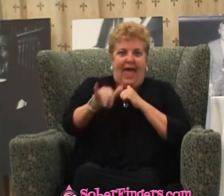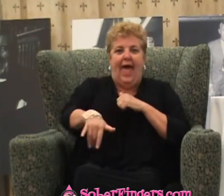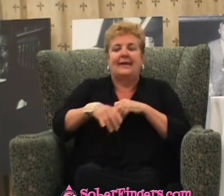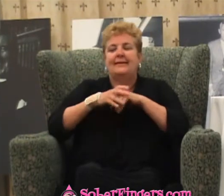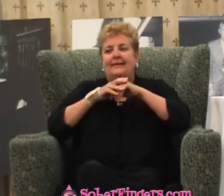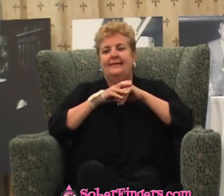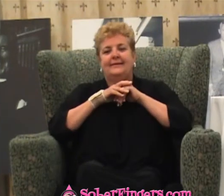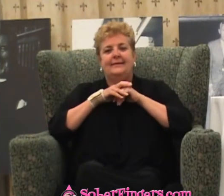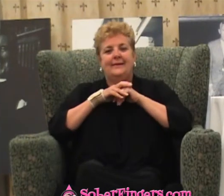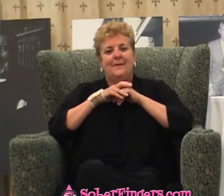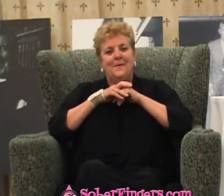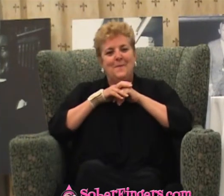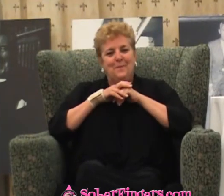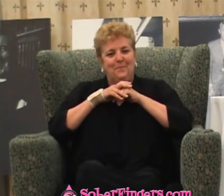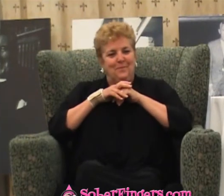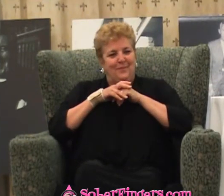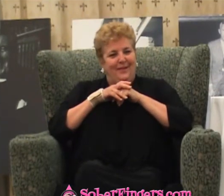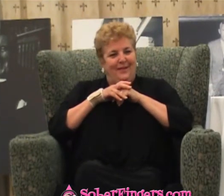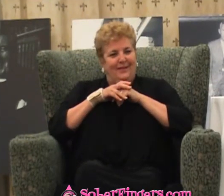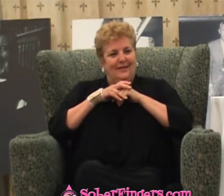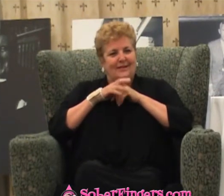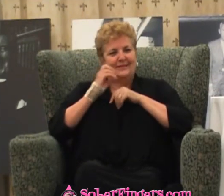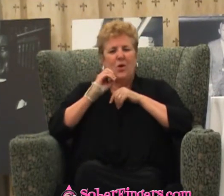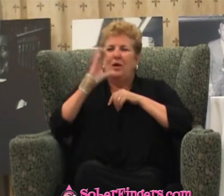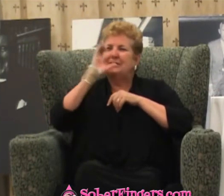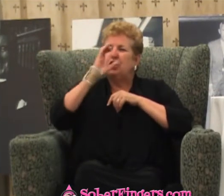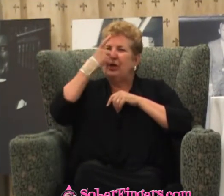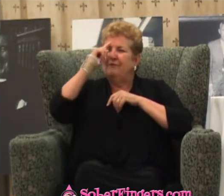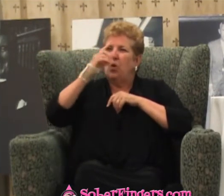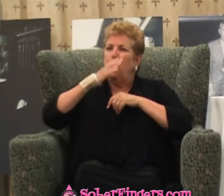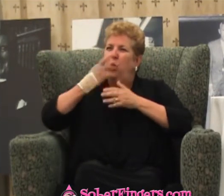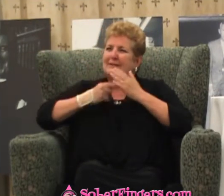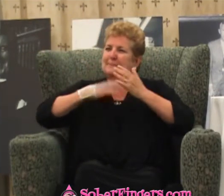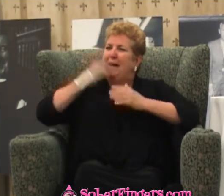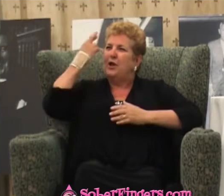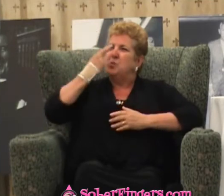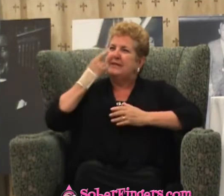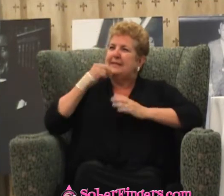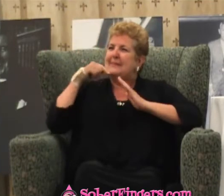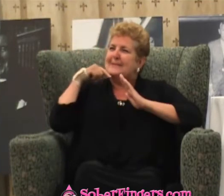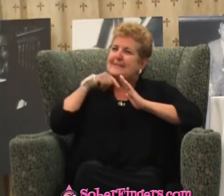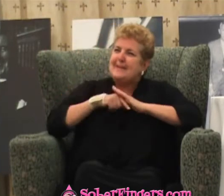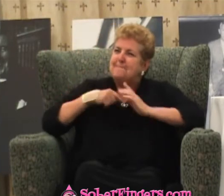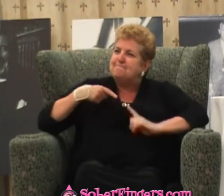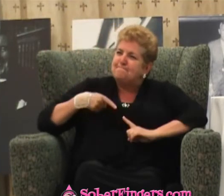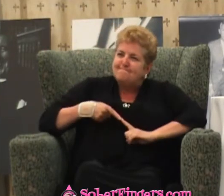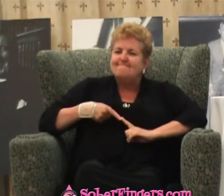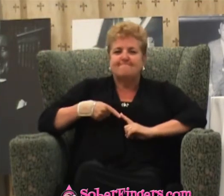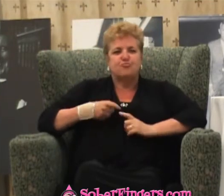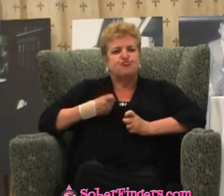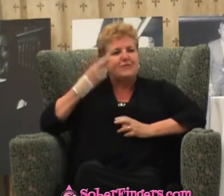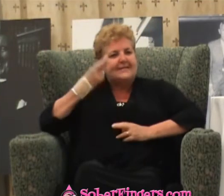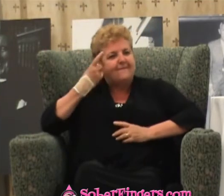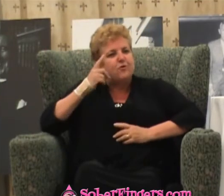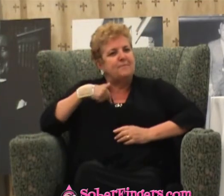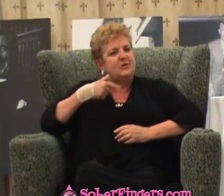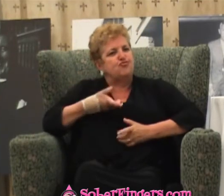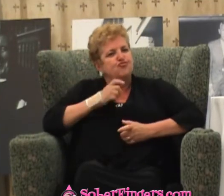she doesn't have the tenacity. So I'm looking for what's my deeper underlying cause. There must be. And I thought, oh man, I remembered that when I